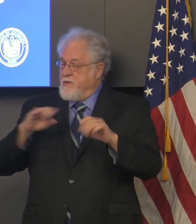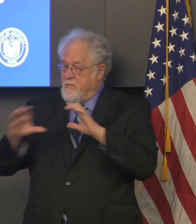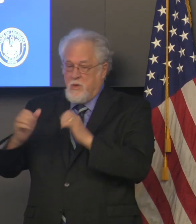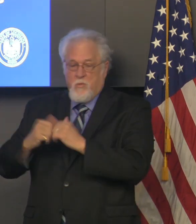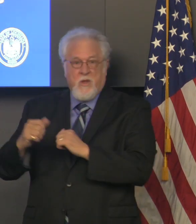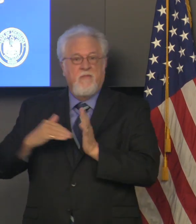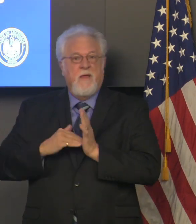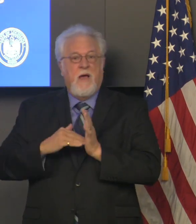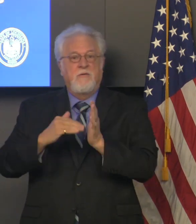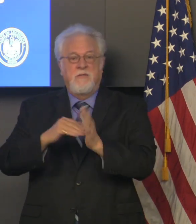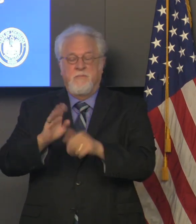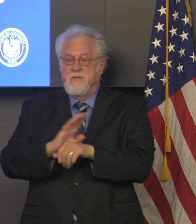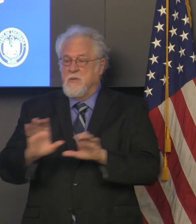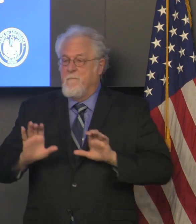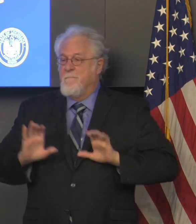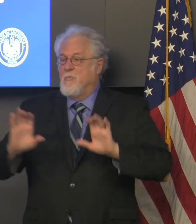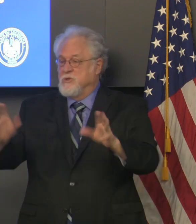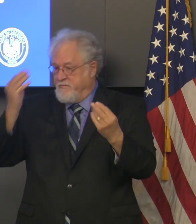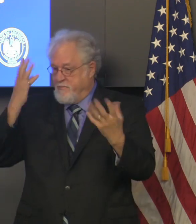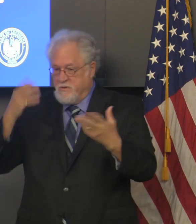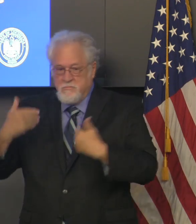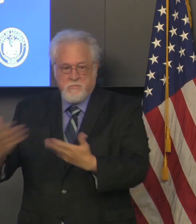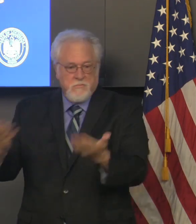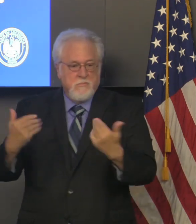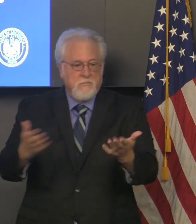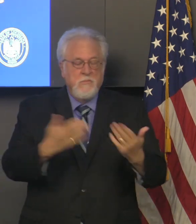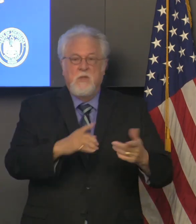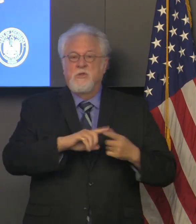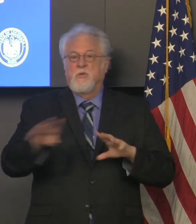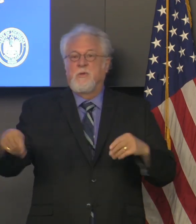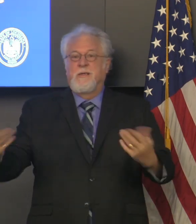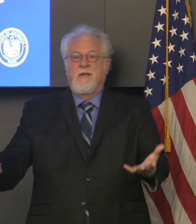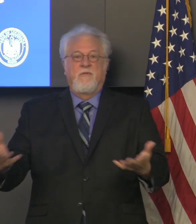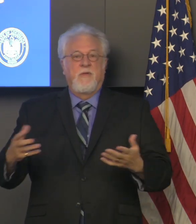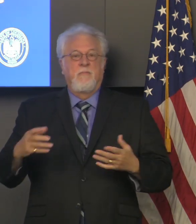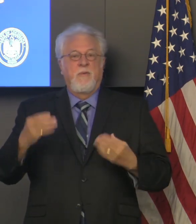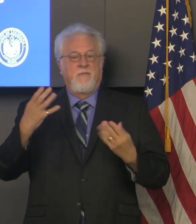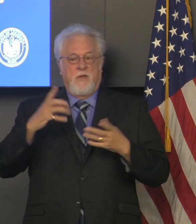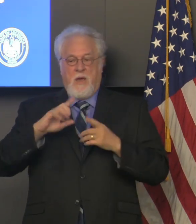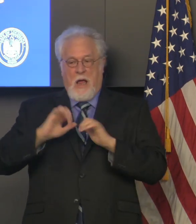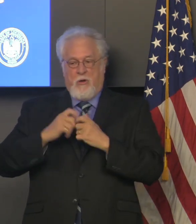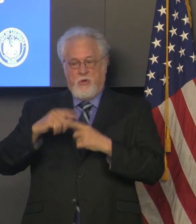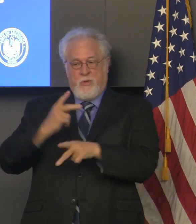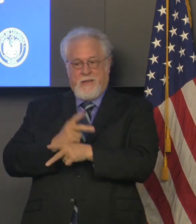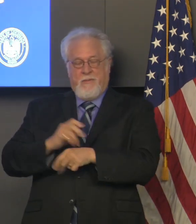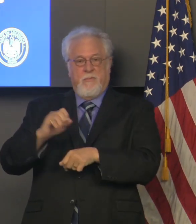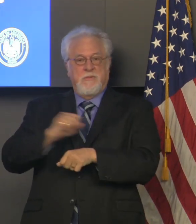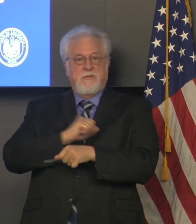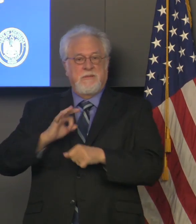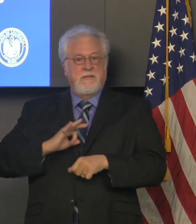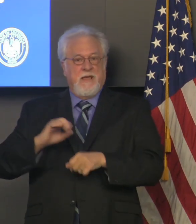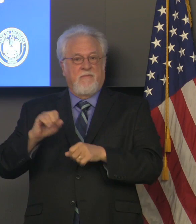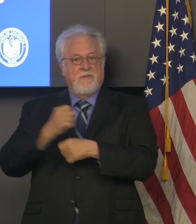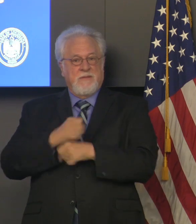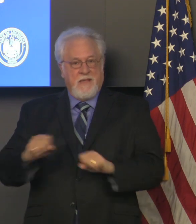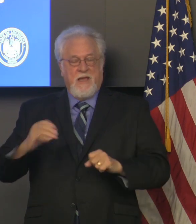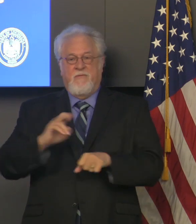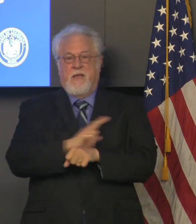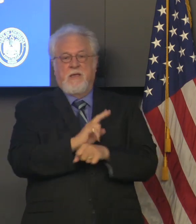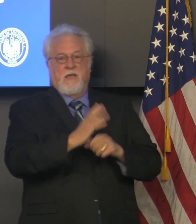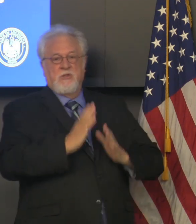businesses, pushing information to them to give them the information that they need to not only keep their employees safe, but keep their customers